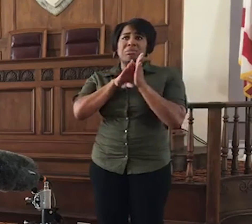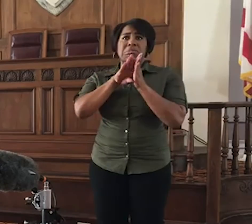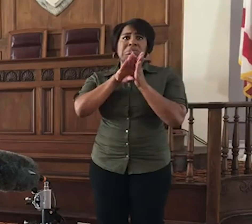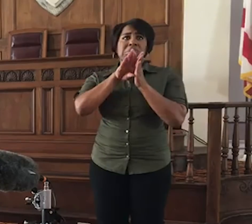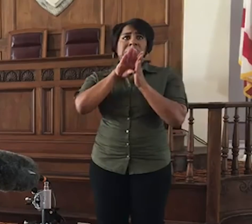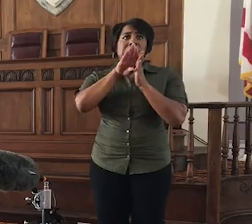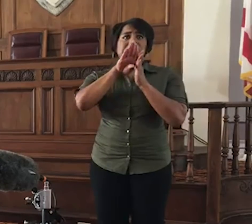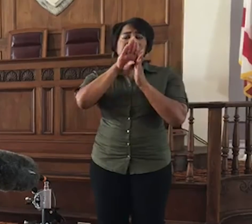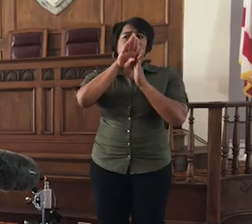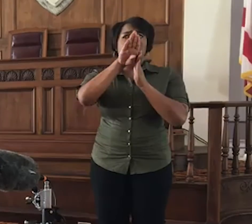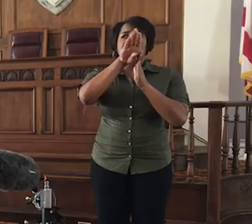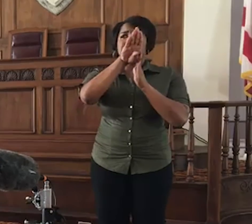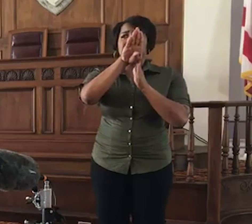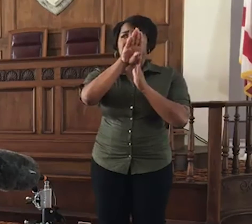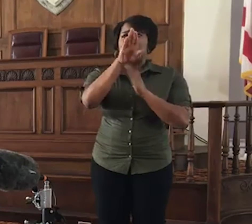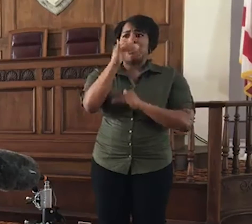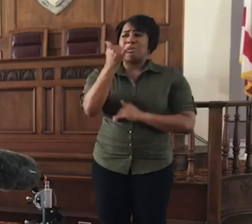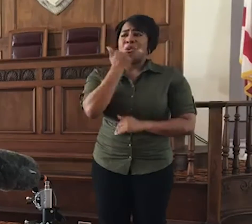wrong direction.